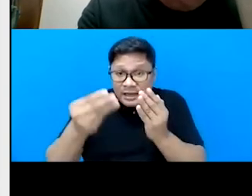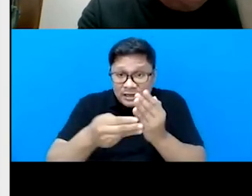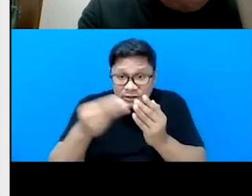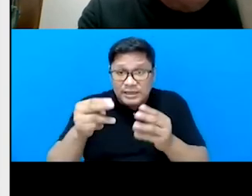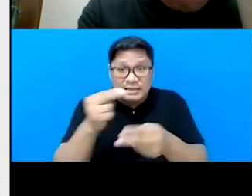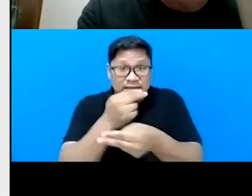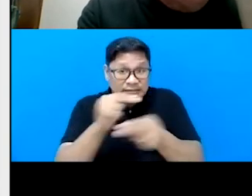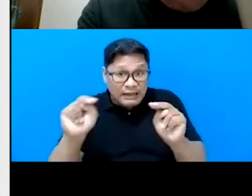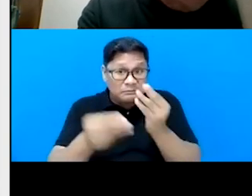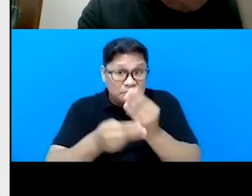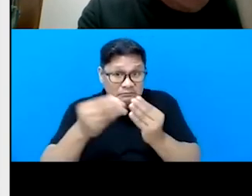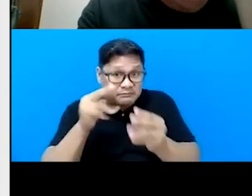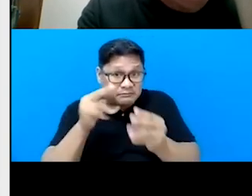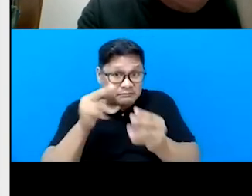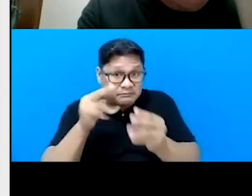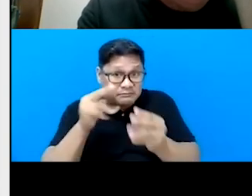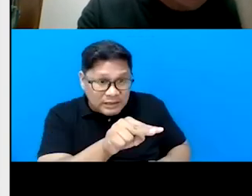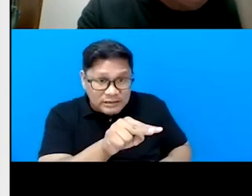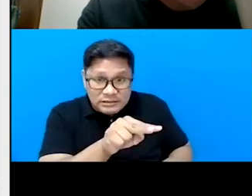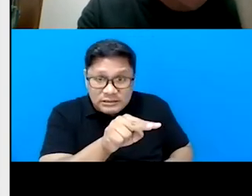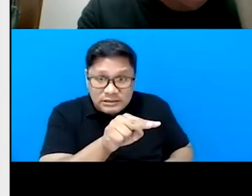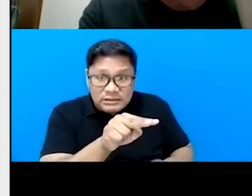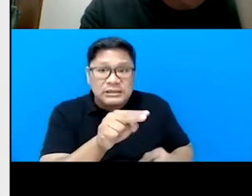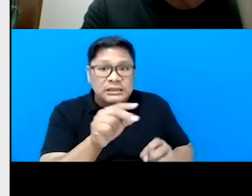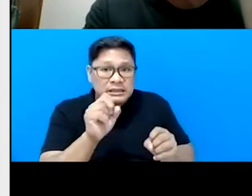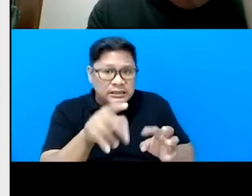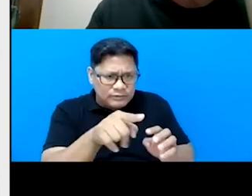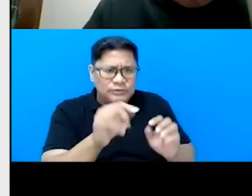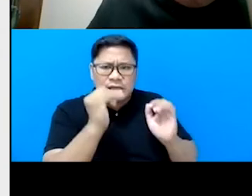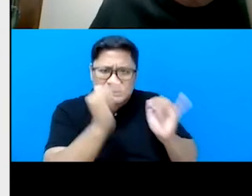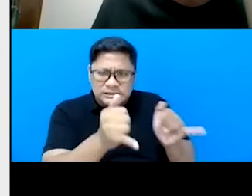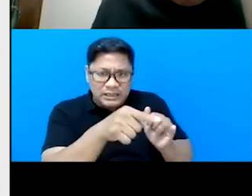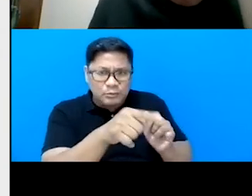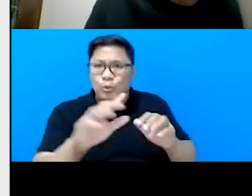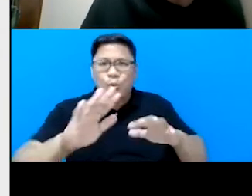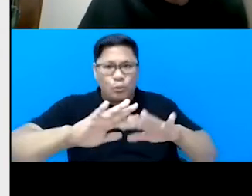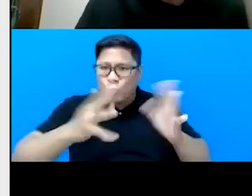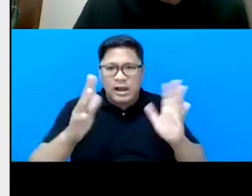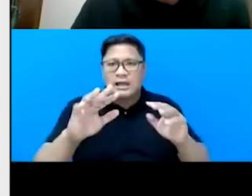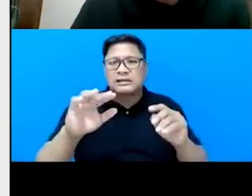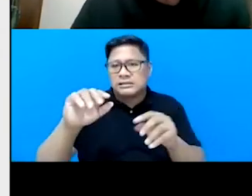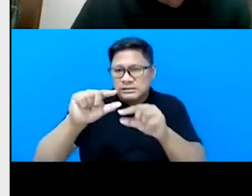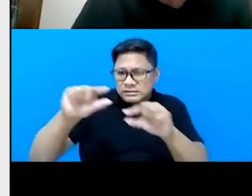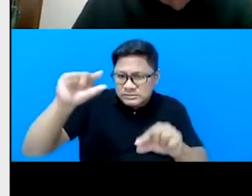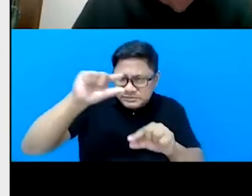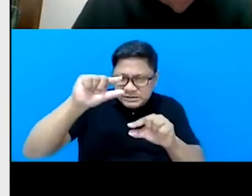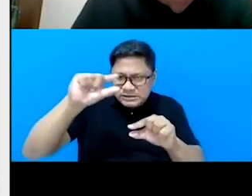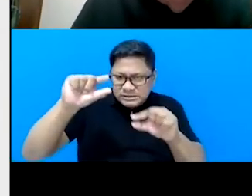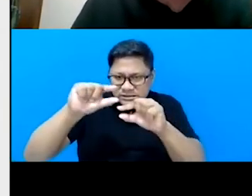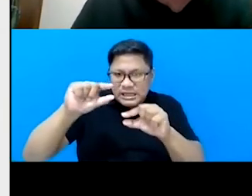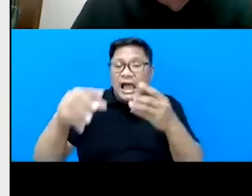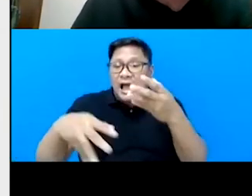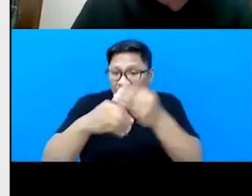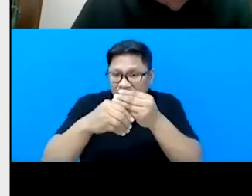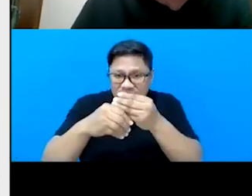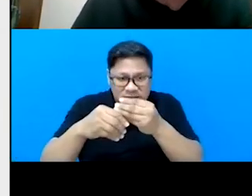part? If you can keep that the way it is, no space in between, and only add a space